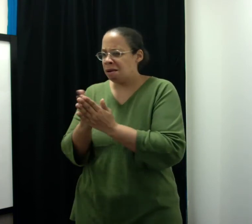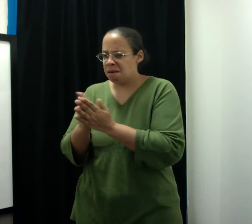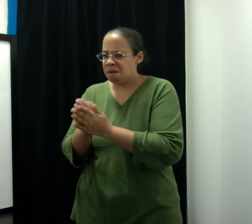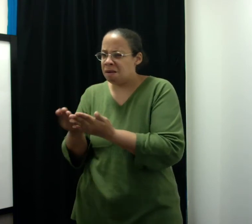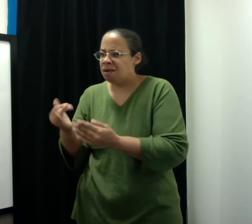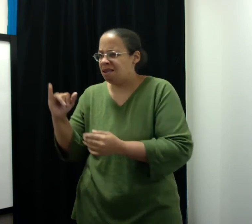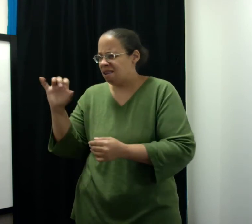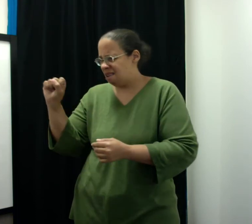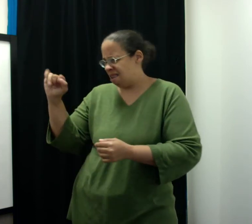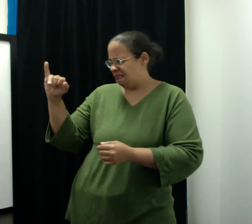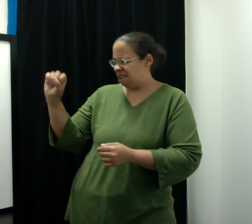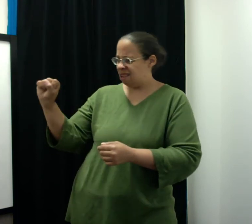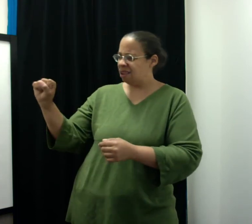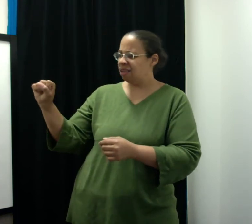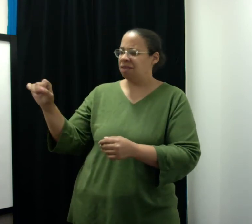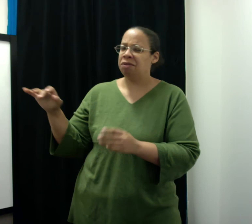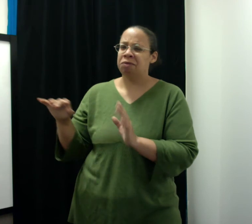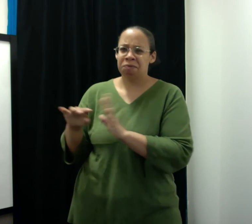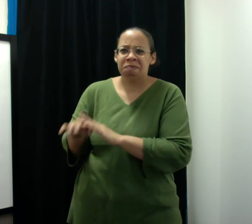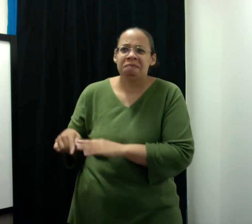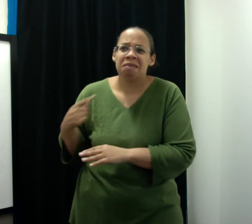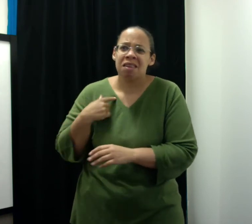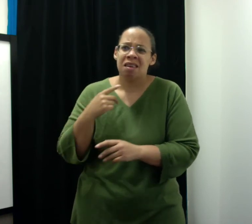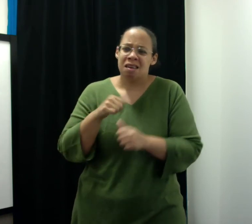world. Shukran, which means thank you.